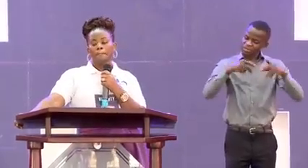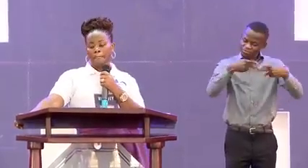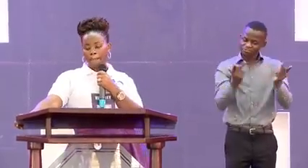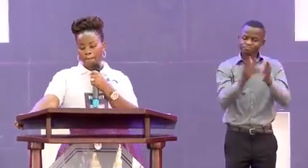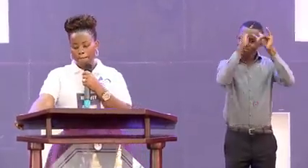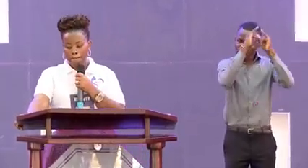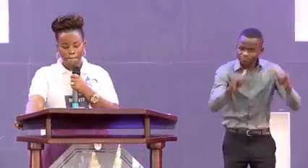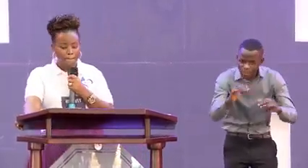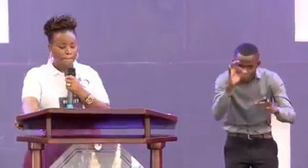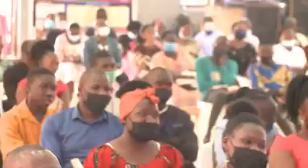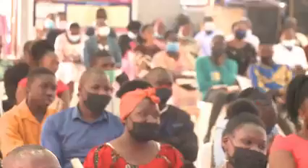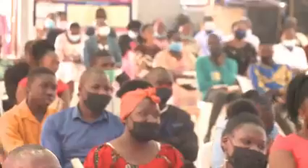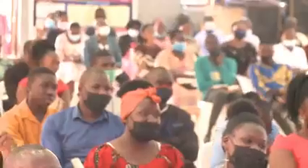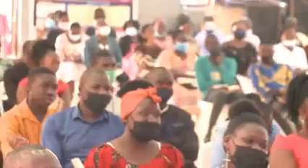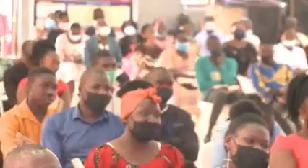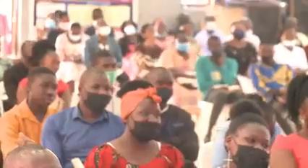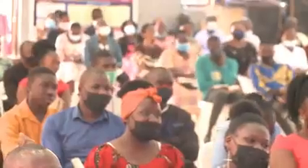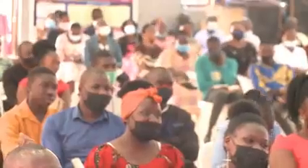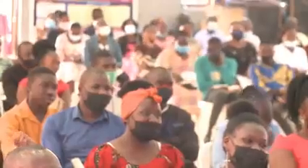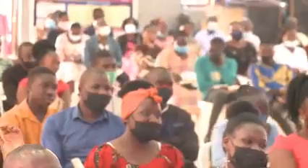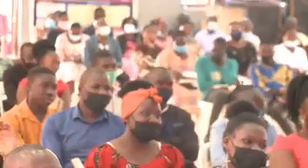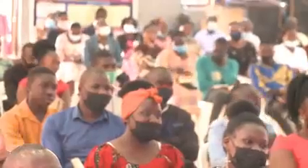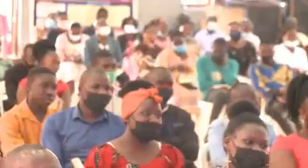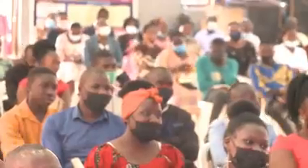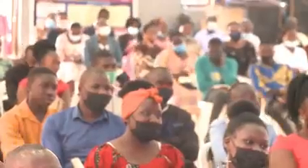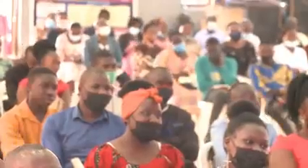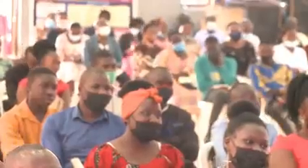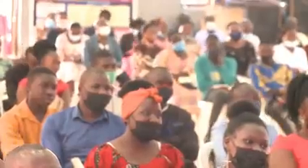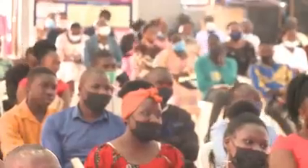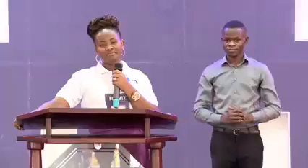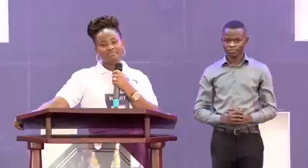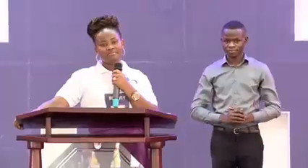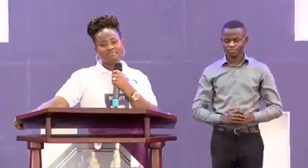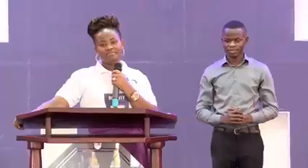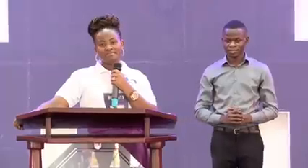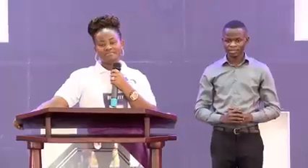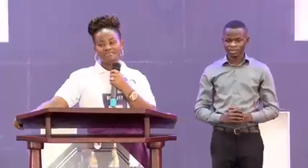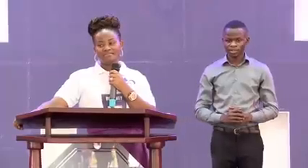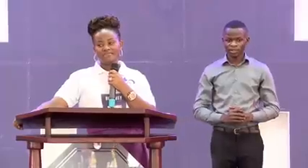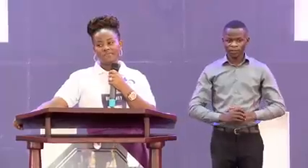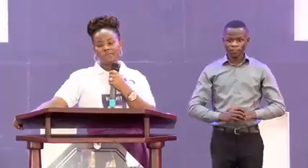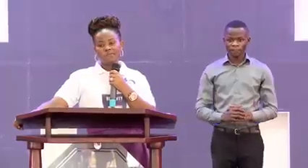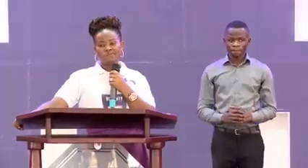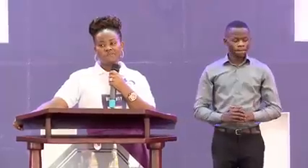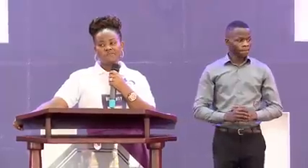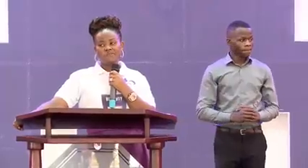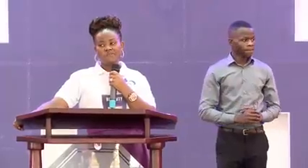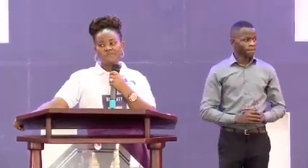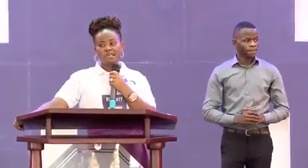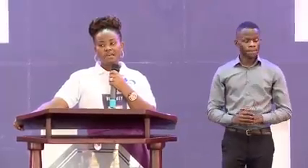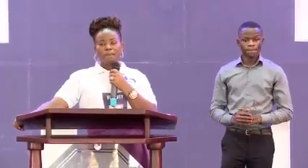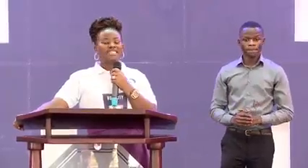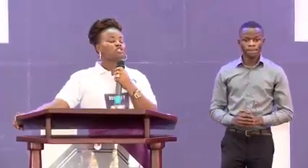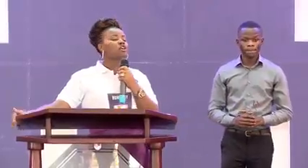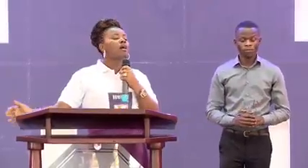batu samu nyechiti wanga, na mayumba gabala batu tuguani la kusulamu, ne batu funia hotel zimwe tusula, na abantu bo Namayingo, gabala batu